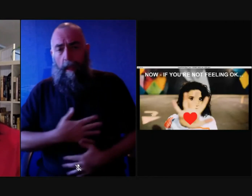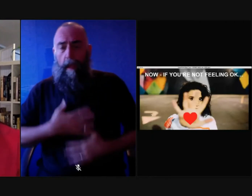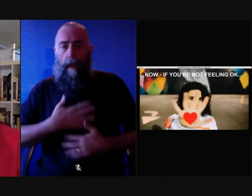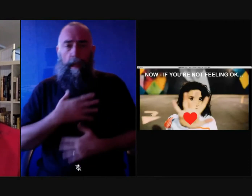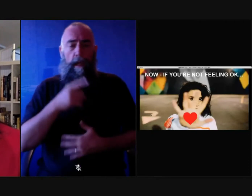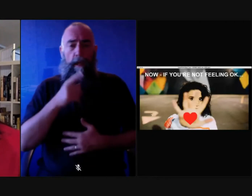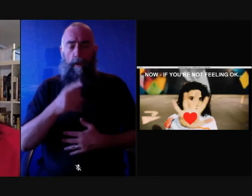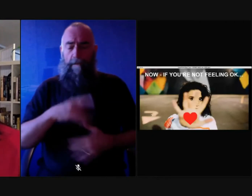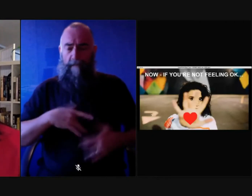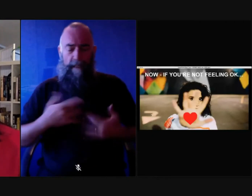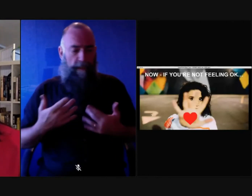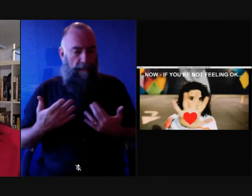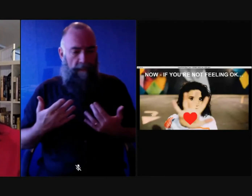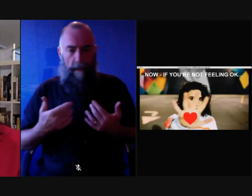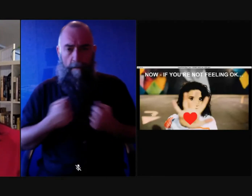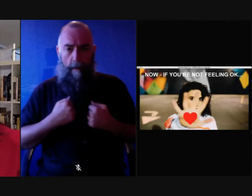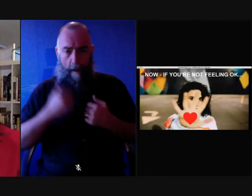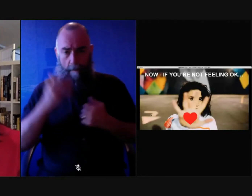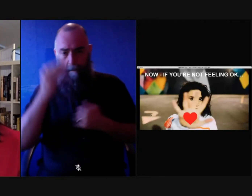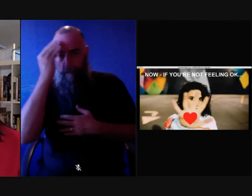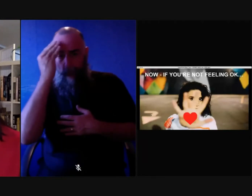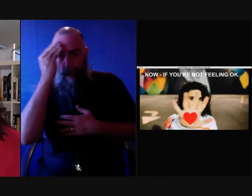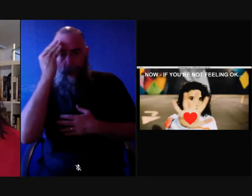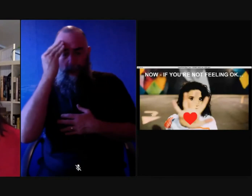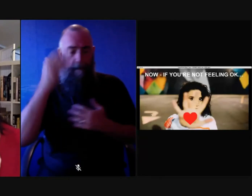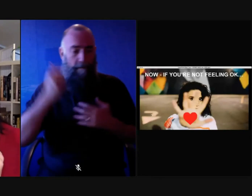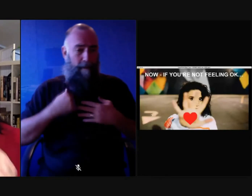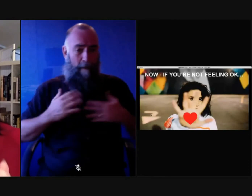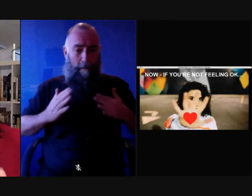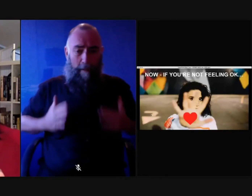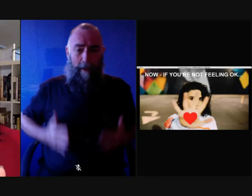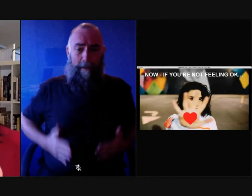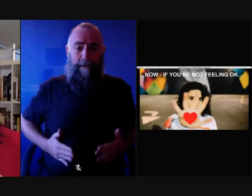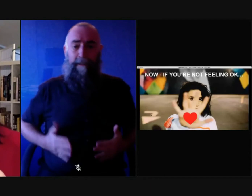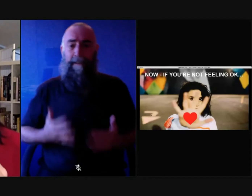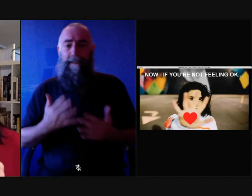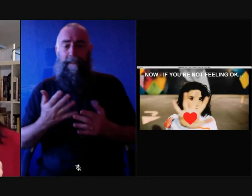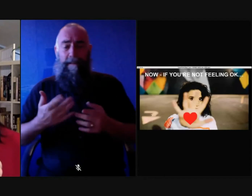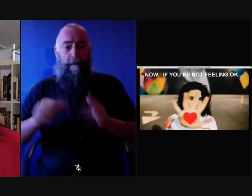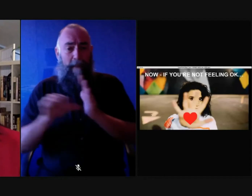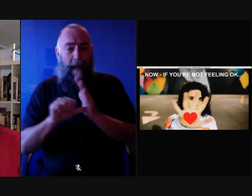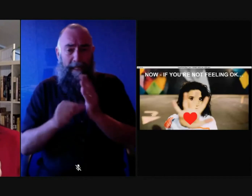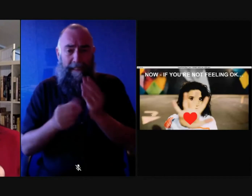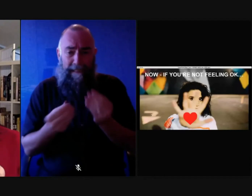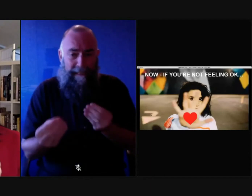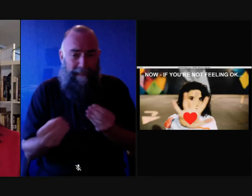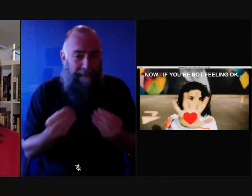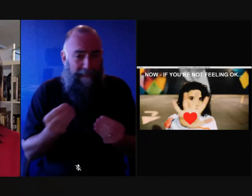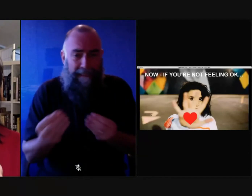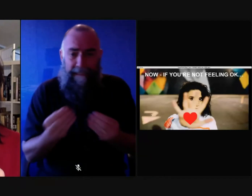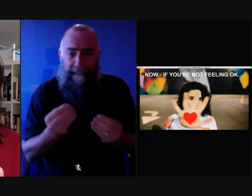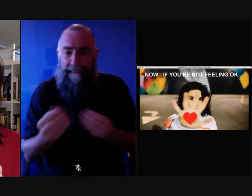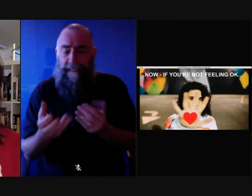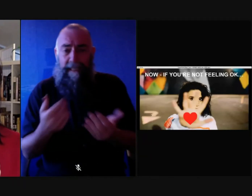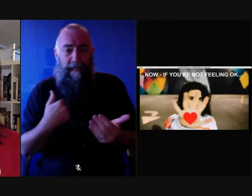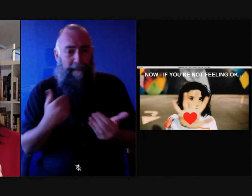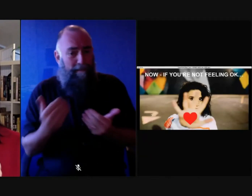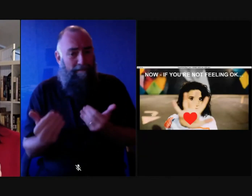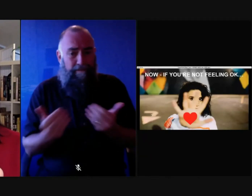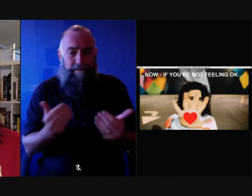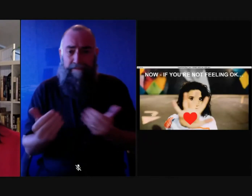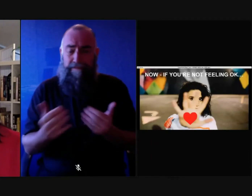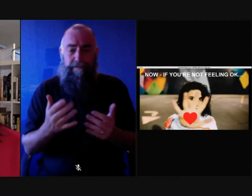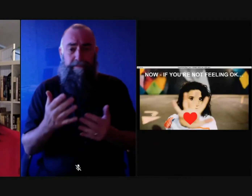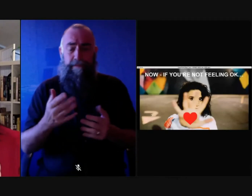take care of your physical or mental health, or if your financial situation is really stressful and distressing for you at